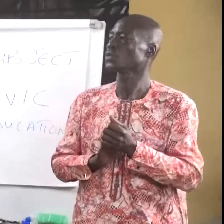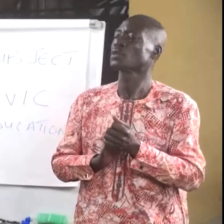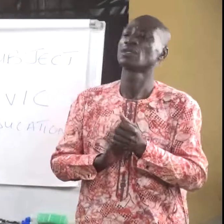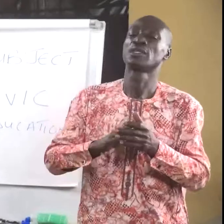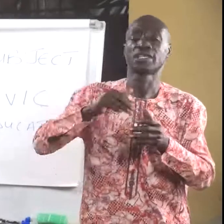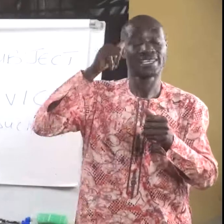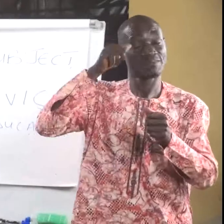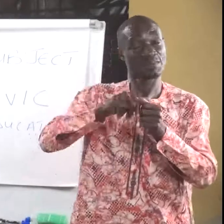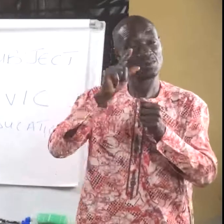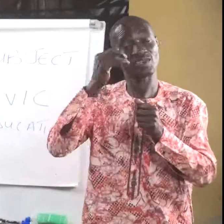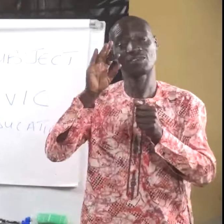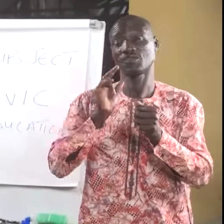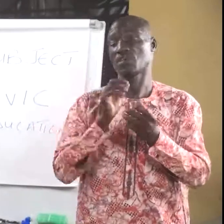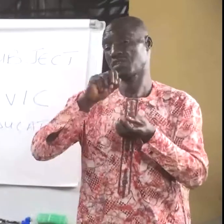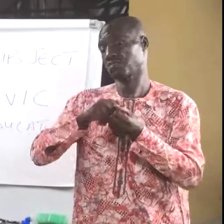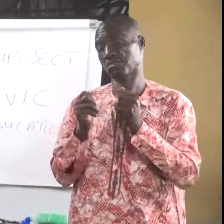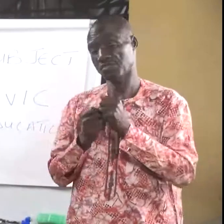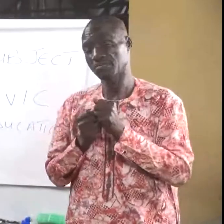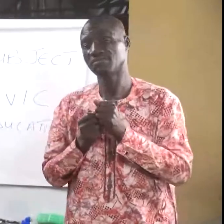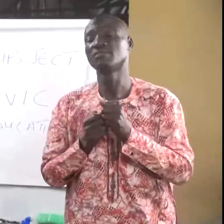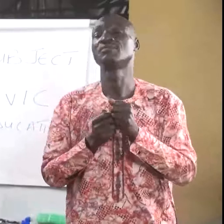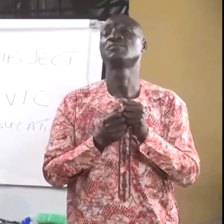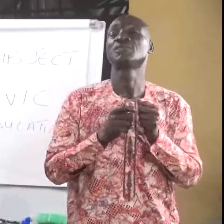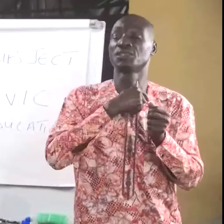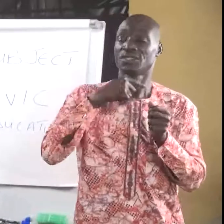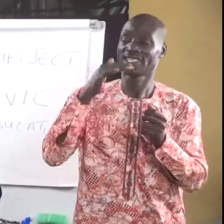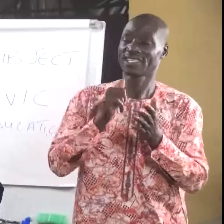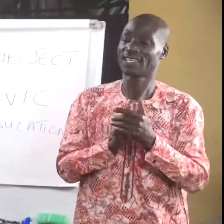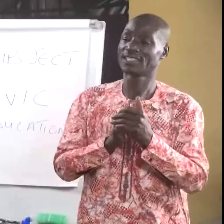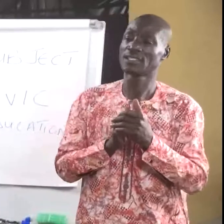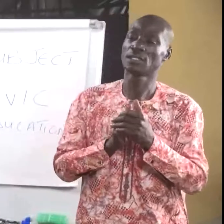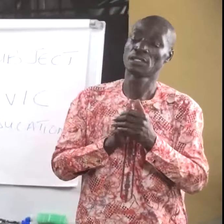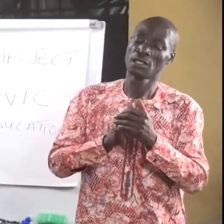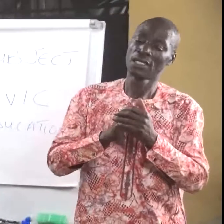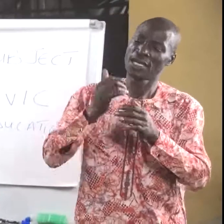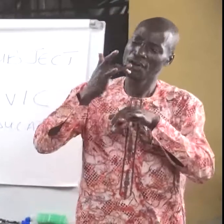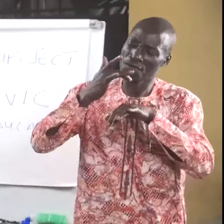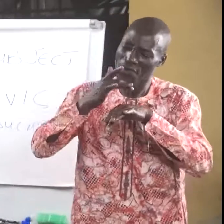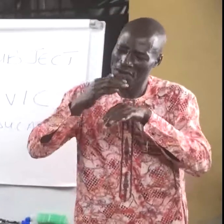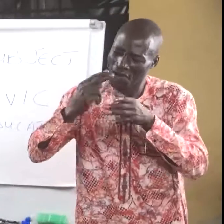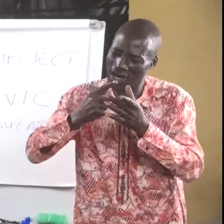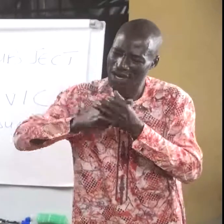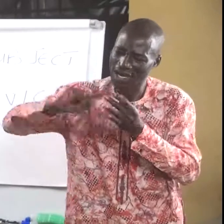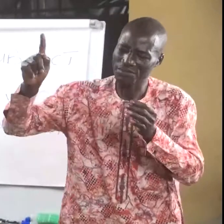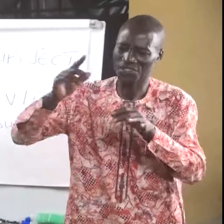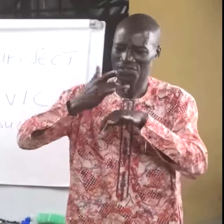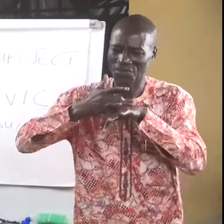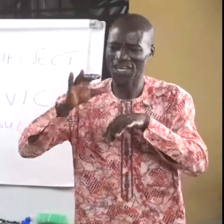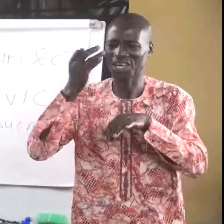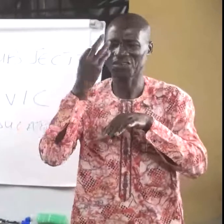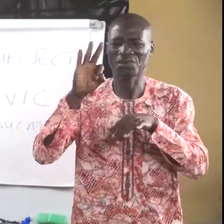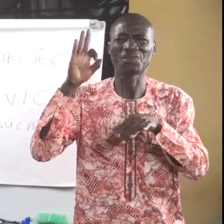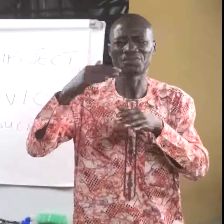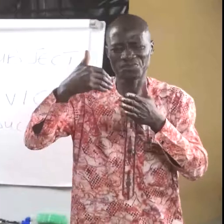our problem, when we looked at the problem, we said lack of invention, we said